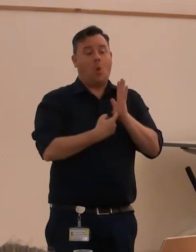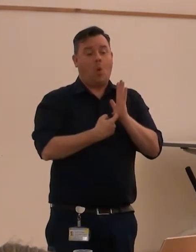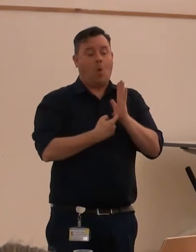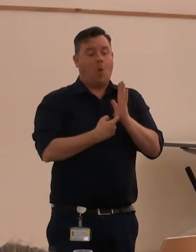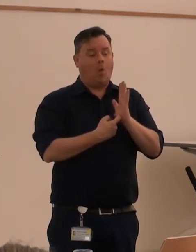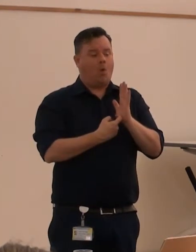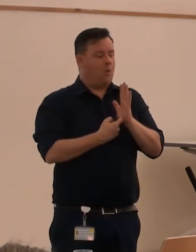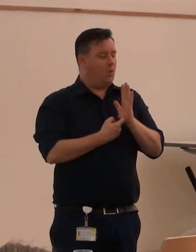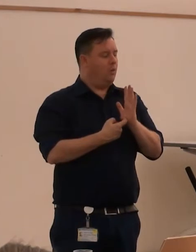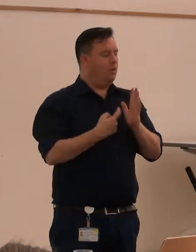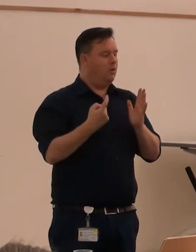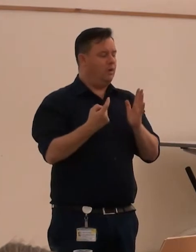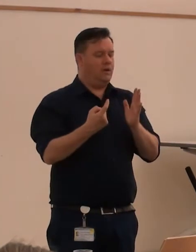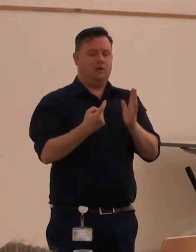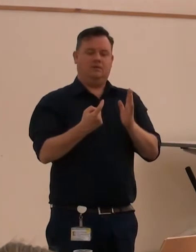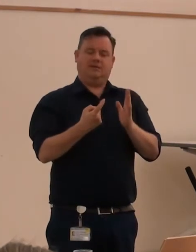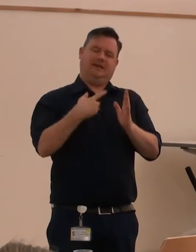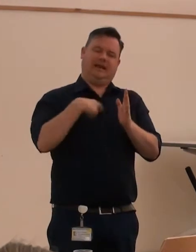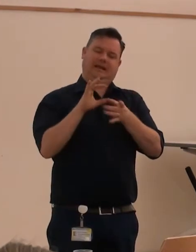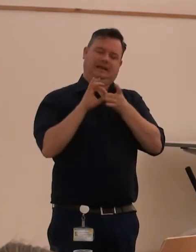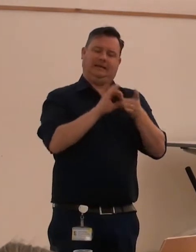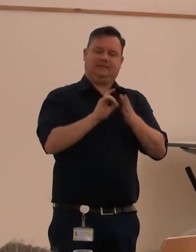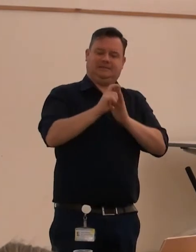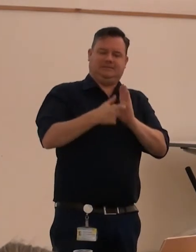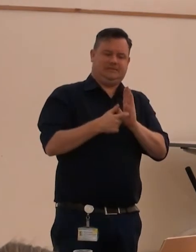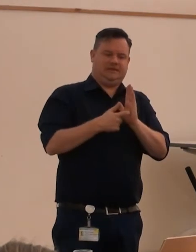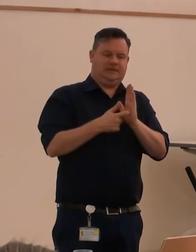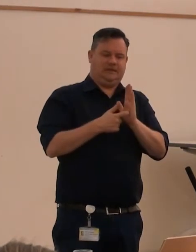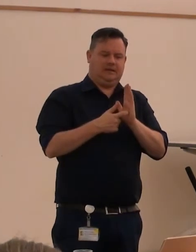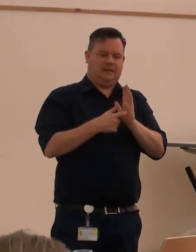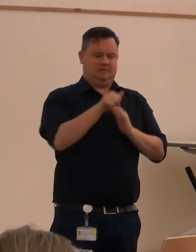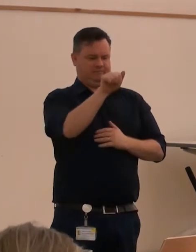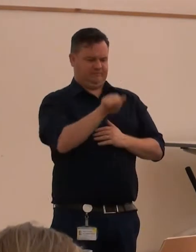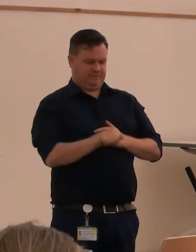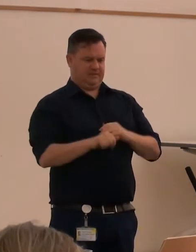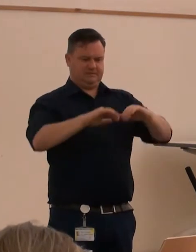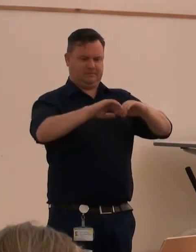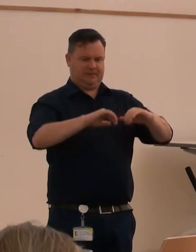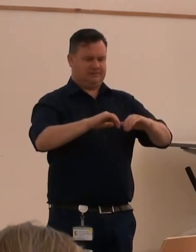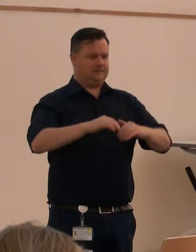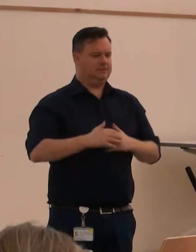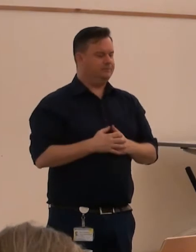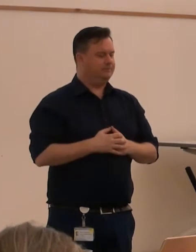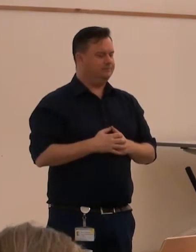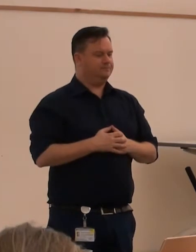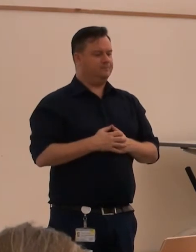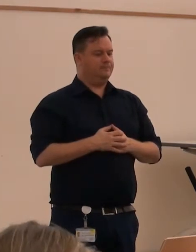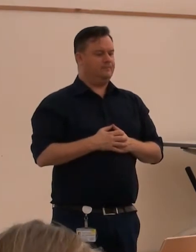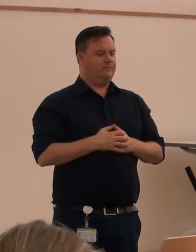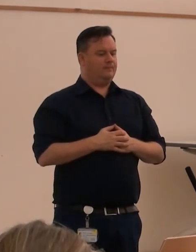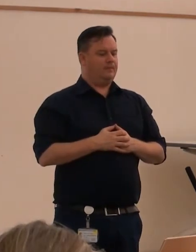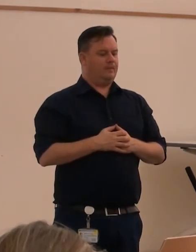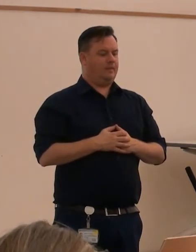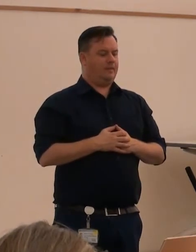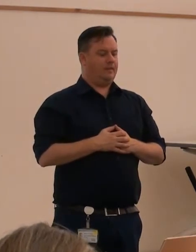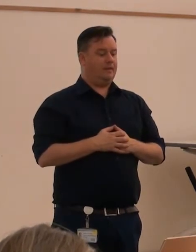deficit, I guess we talk about in disability terms. So the deficit, which you know, would non-disabled people see as